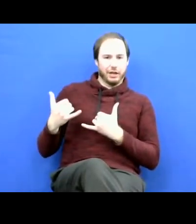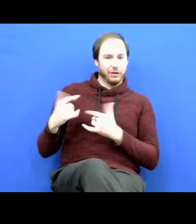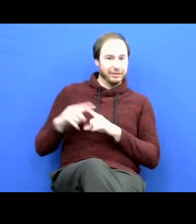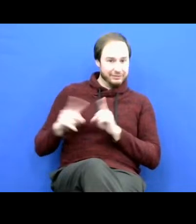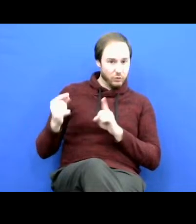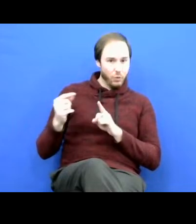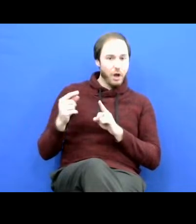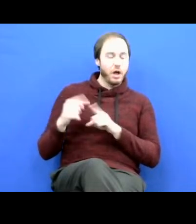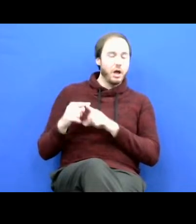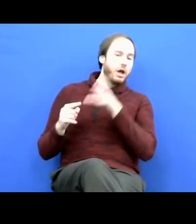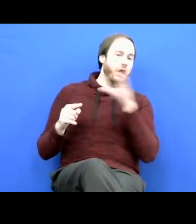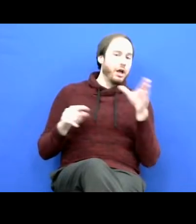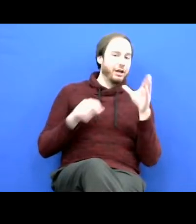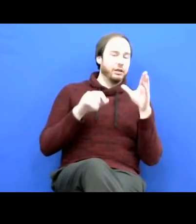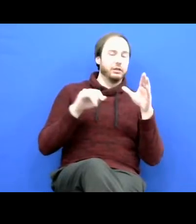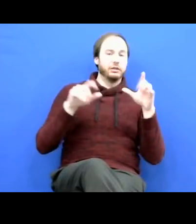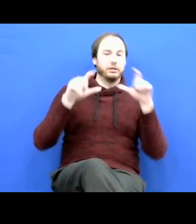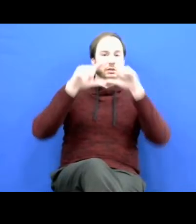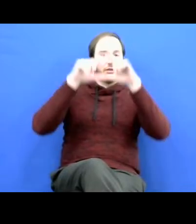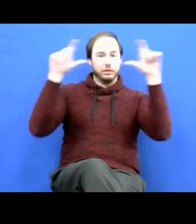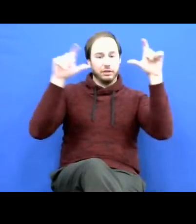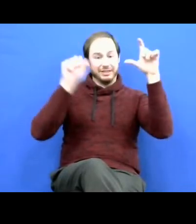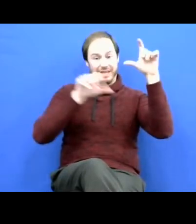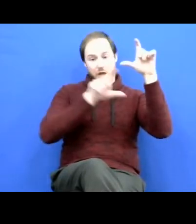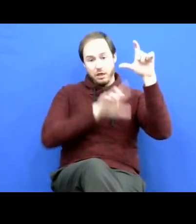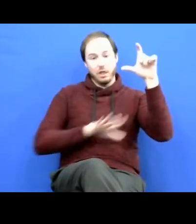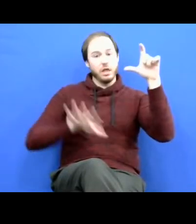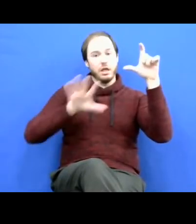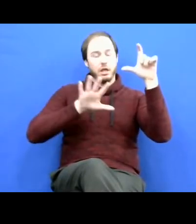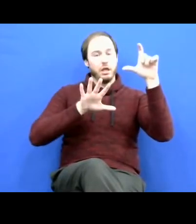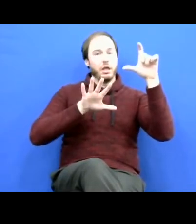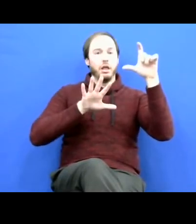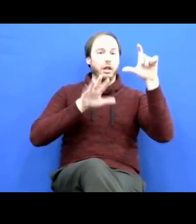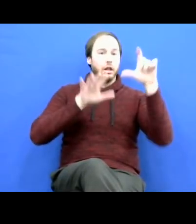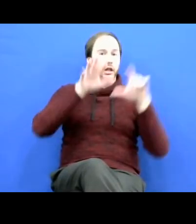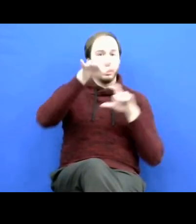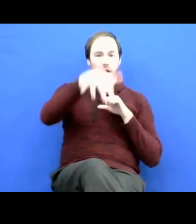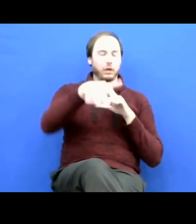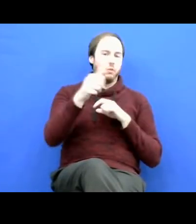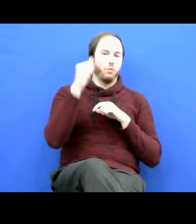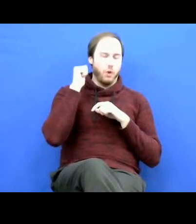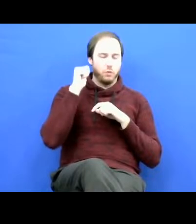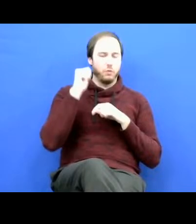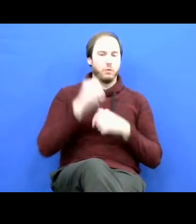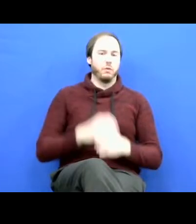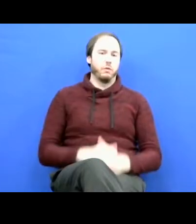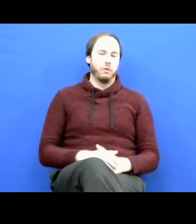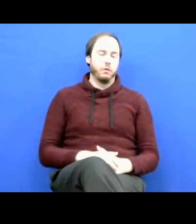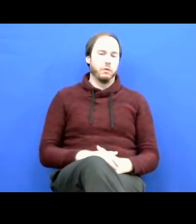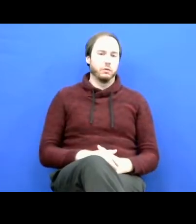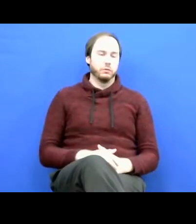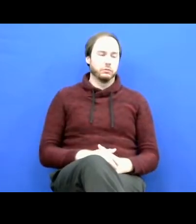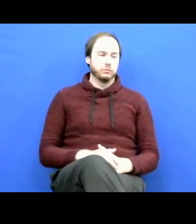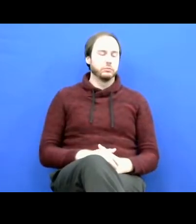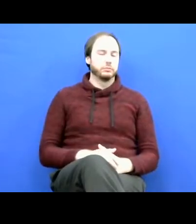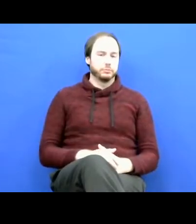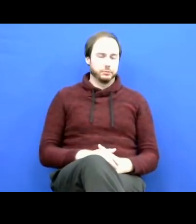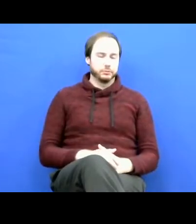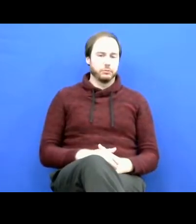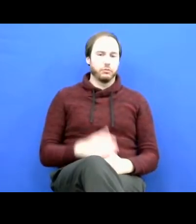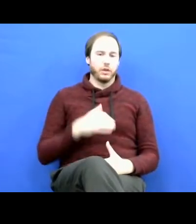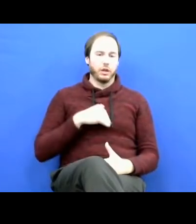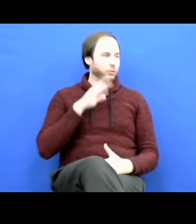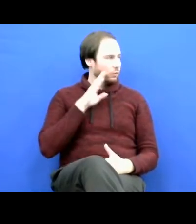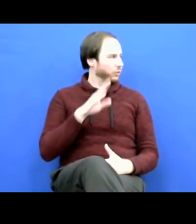difference is everything to the south of that line now Right. will no longer be coming towards your property. Okay. But yeah, I'll